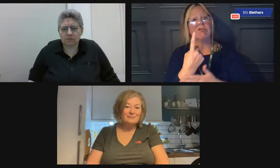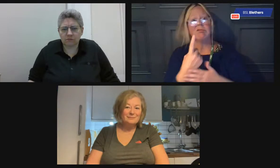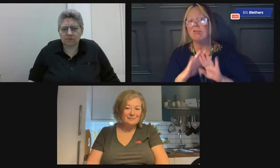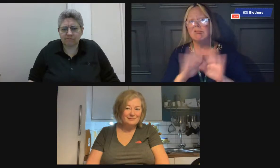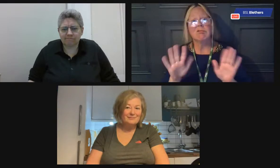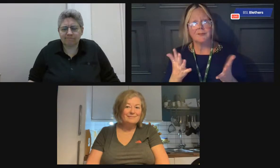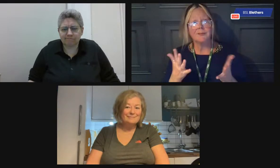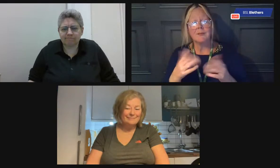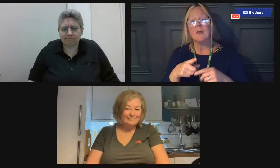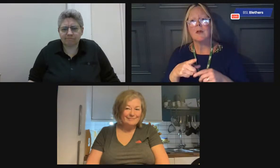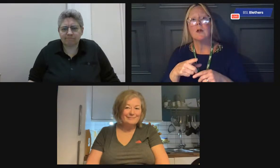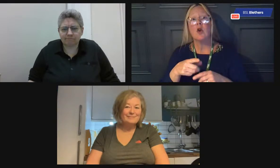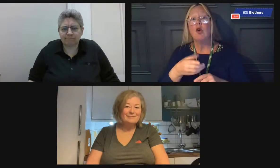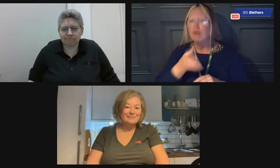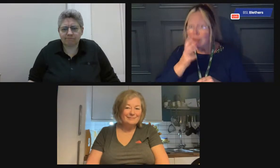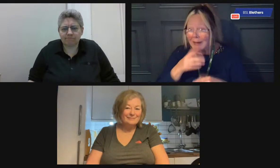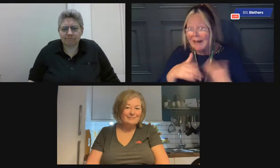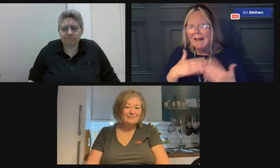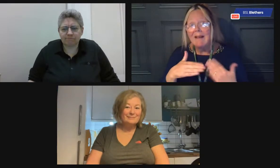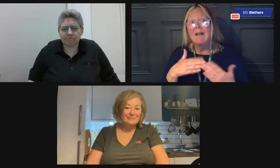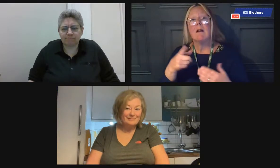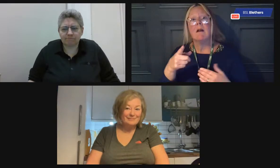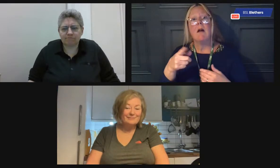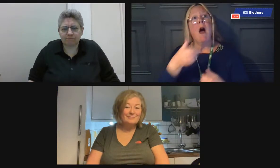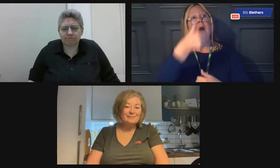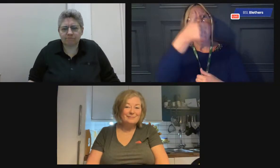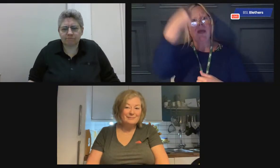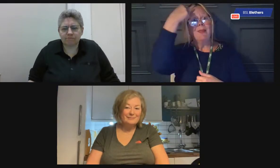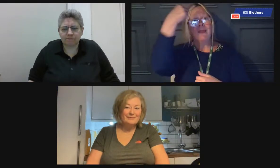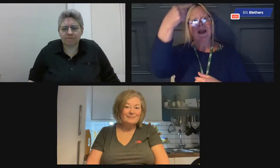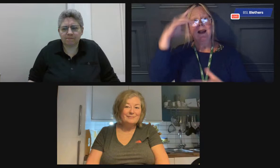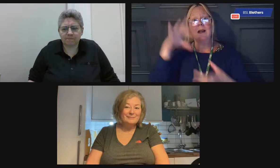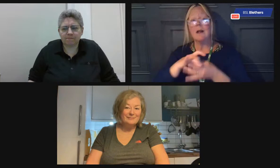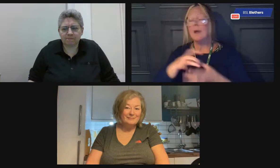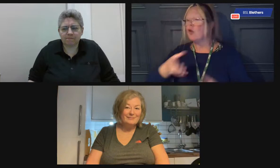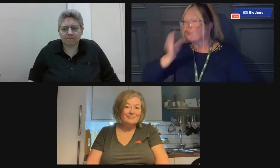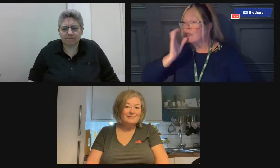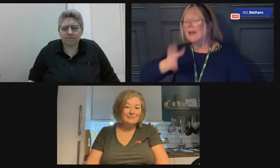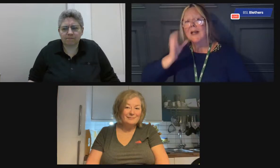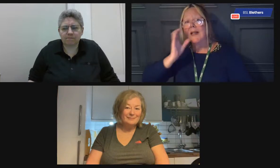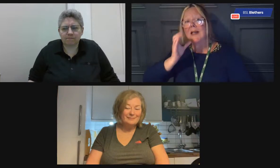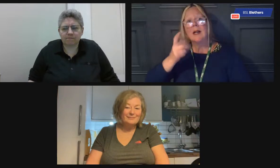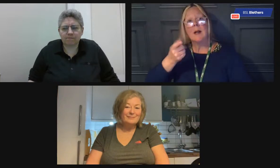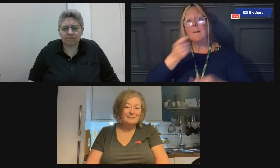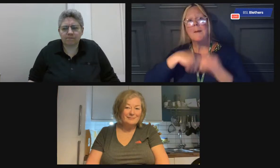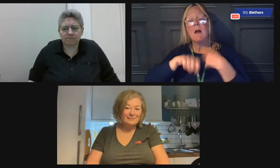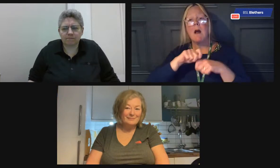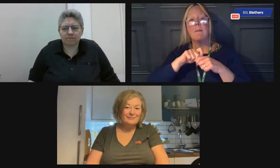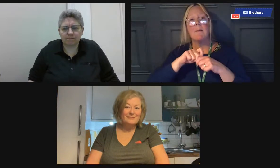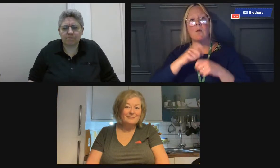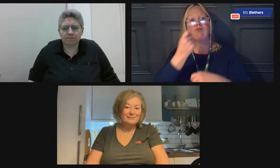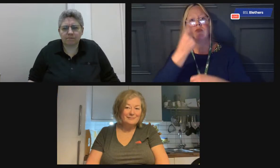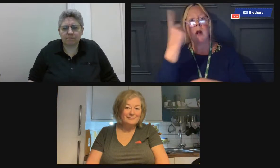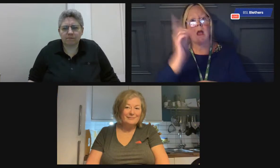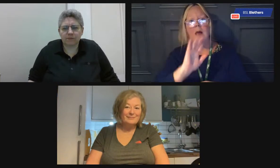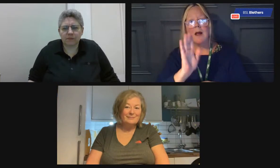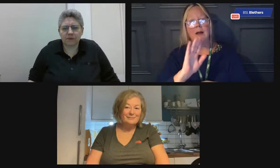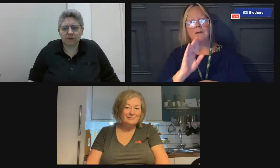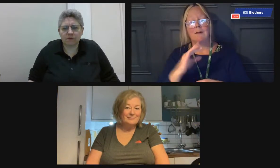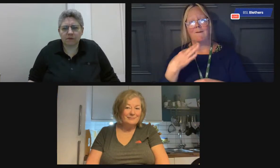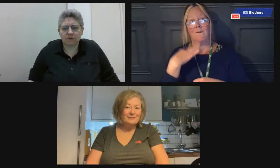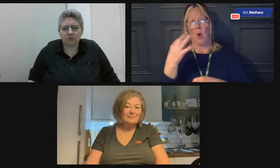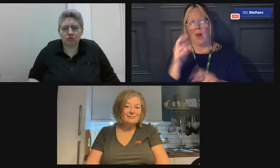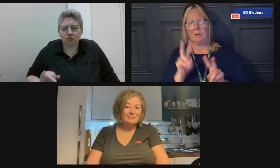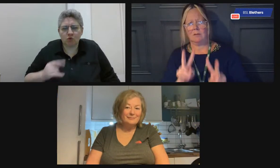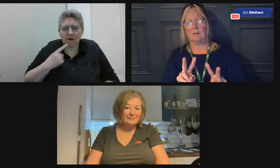be, you know, discriminatory to interpreters. It's just the situation. But the interpreter was saying, "Oh, you can drink," and using drink at the